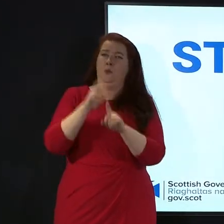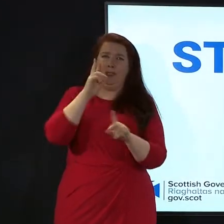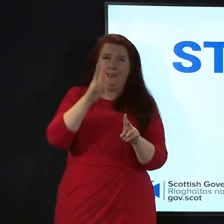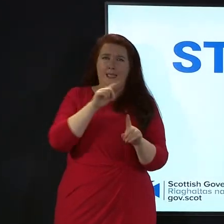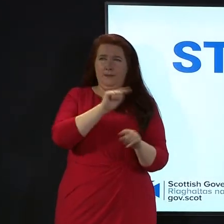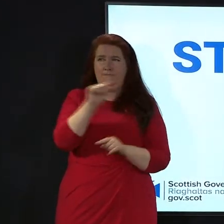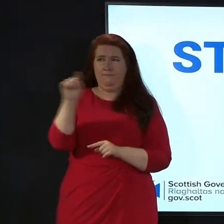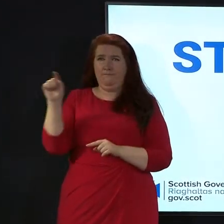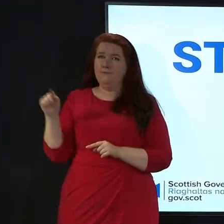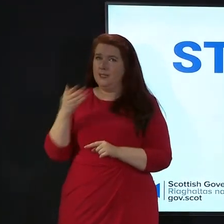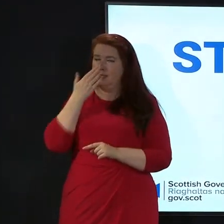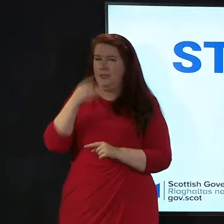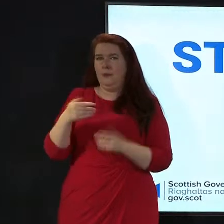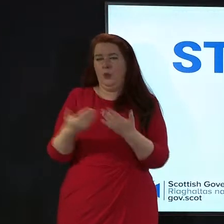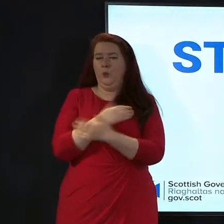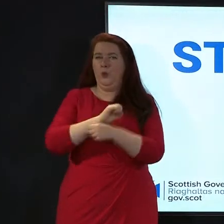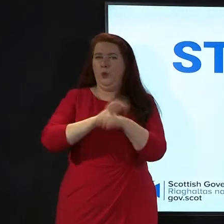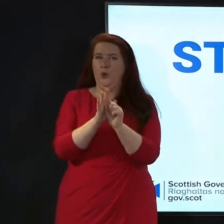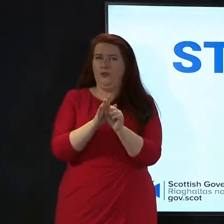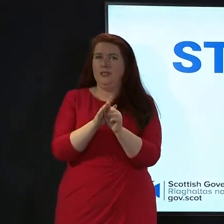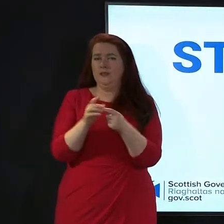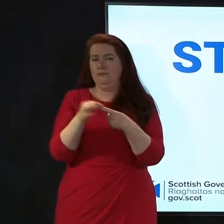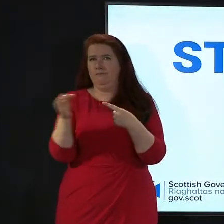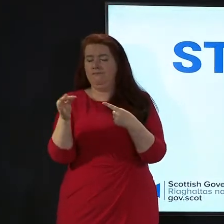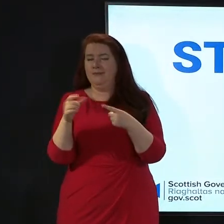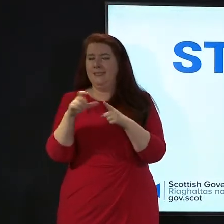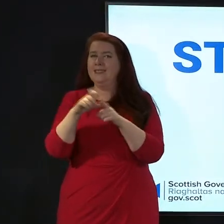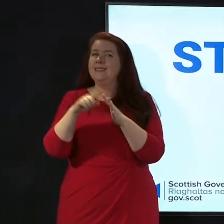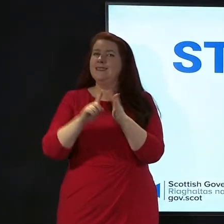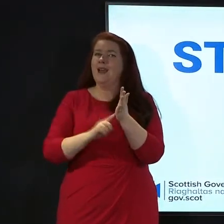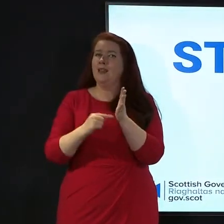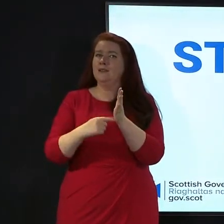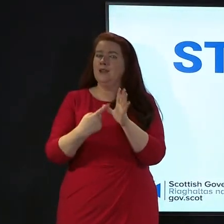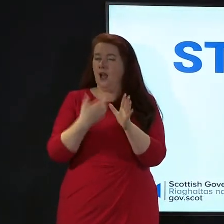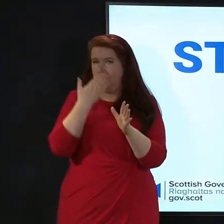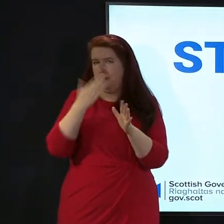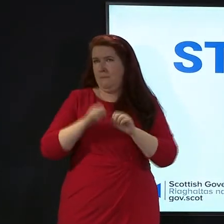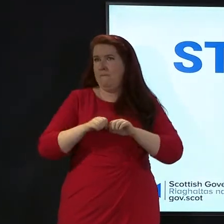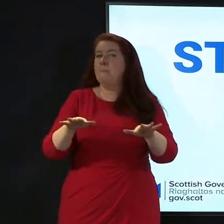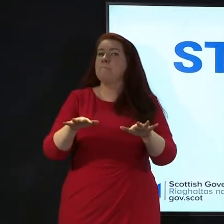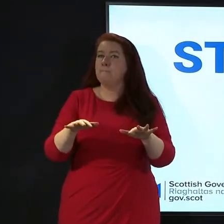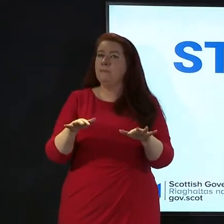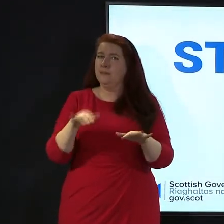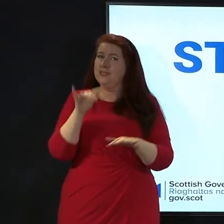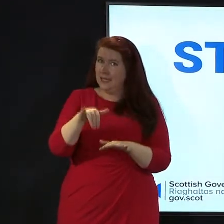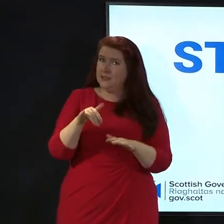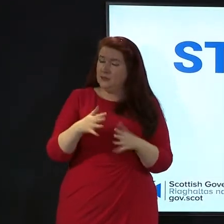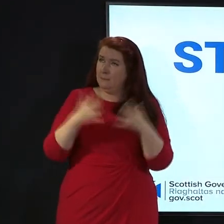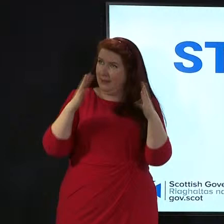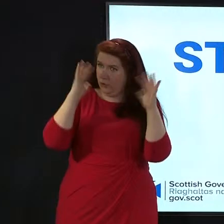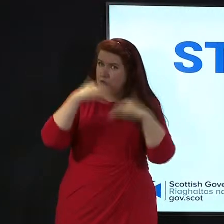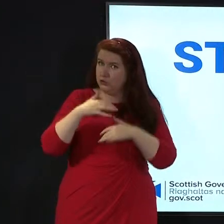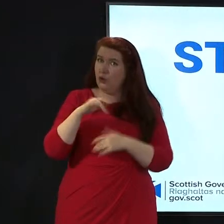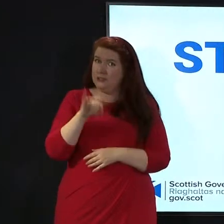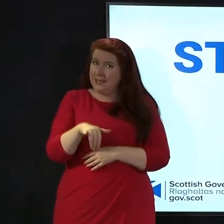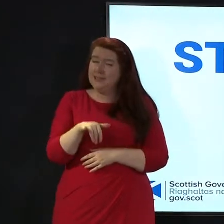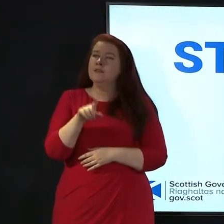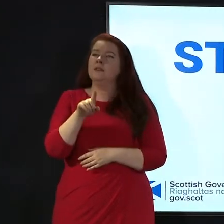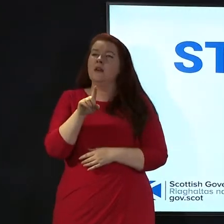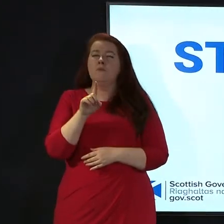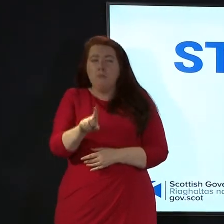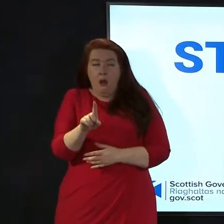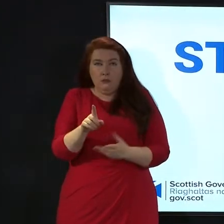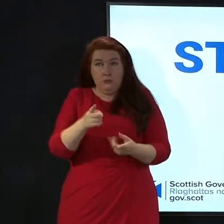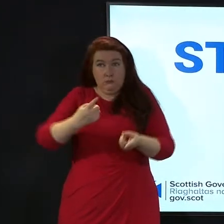the Delta variant starts to take hold. So I'm not going to pretend it's not a concern. But I do know that if we all